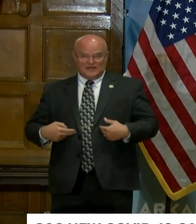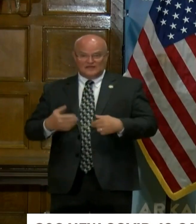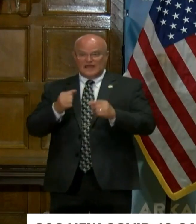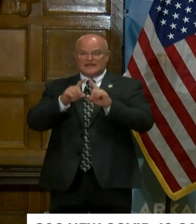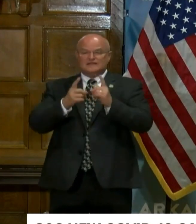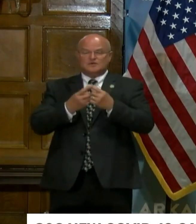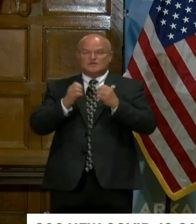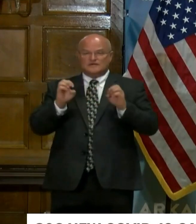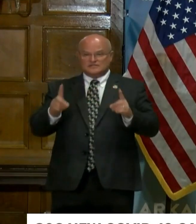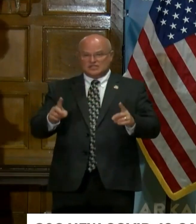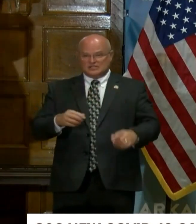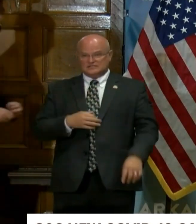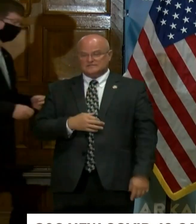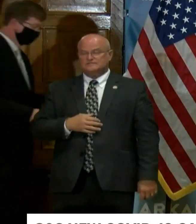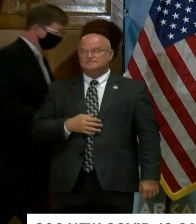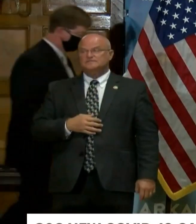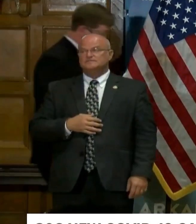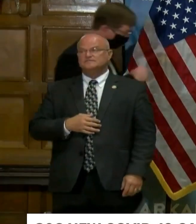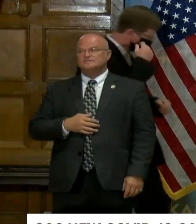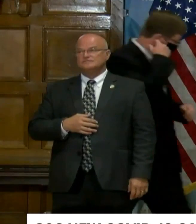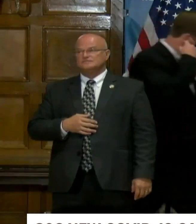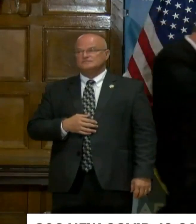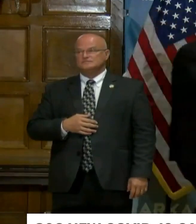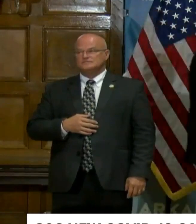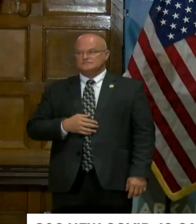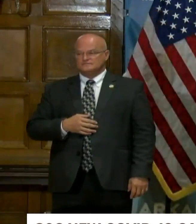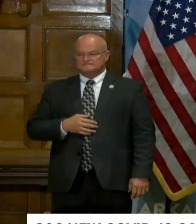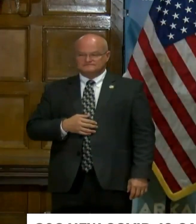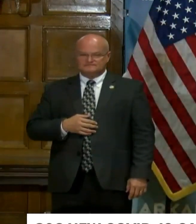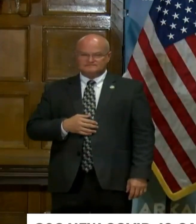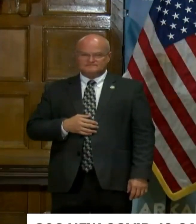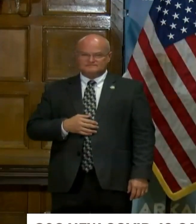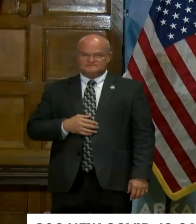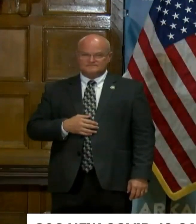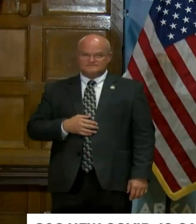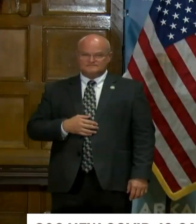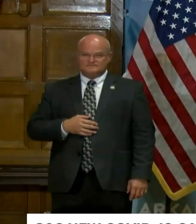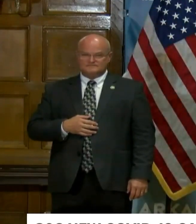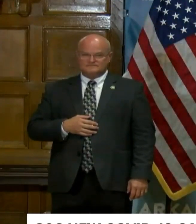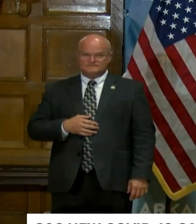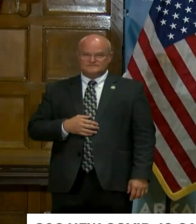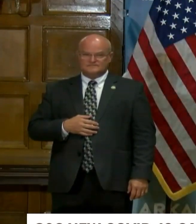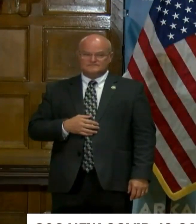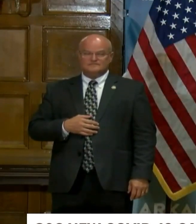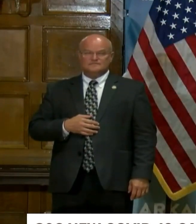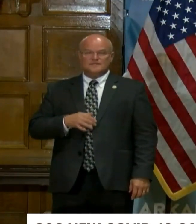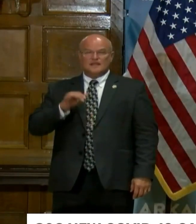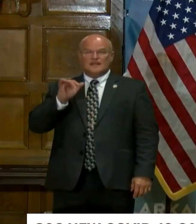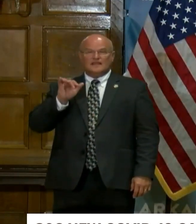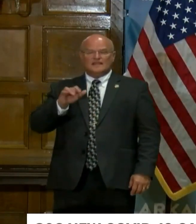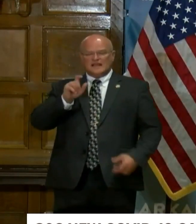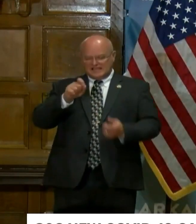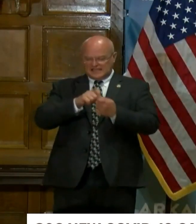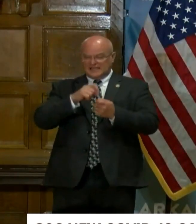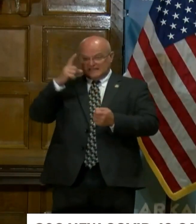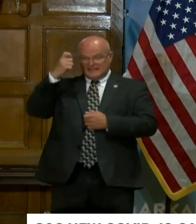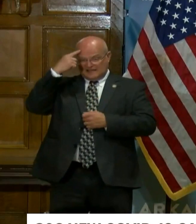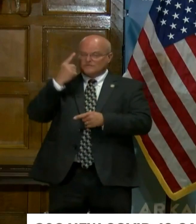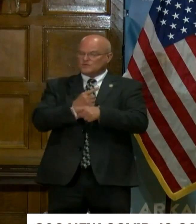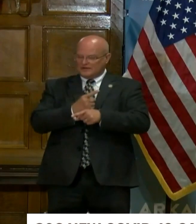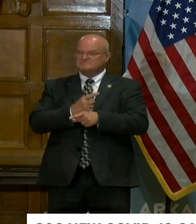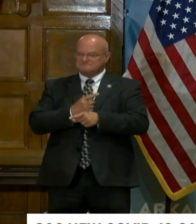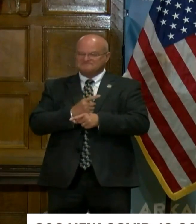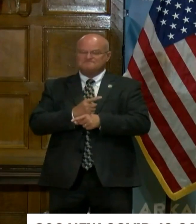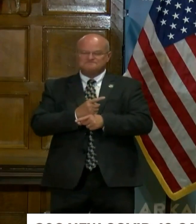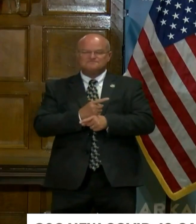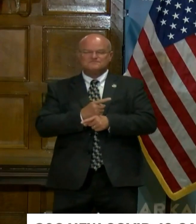with the Department of Education. No, that's, Governor, exactly right on that.